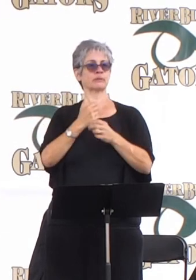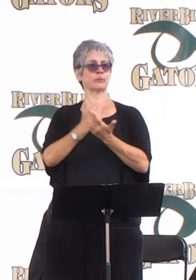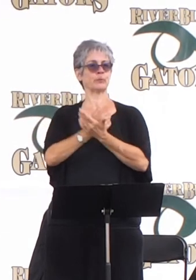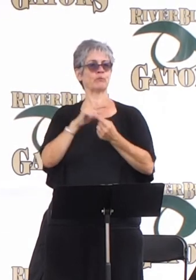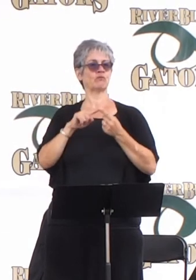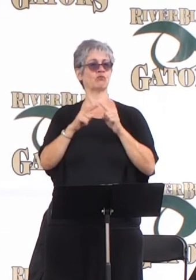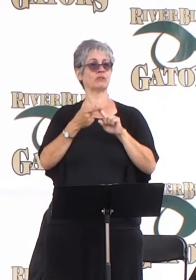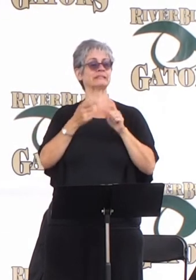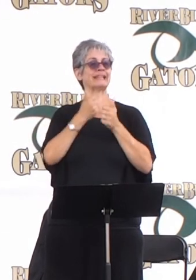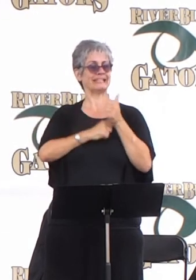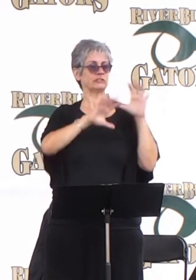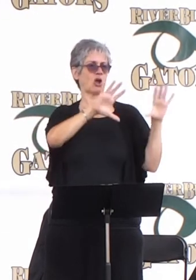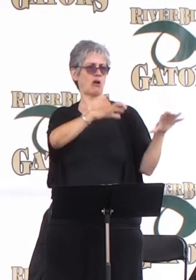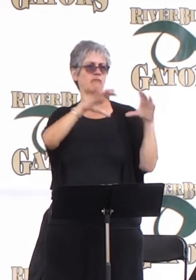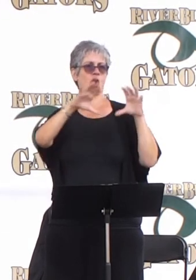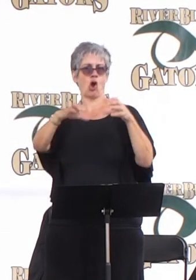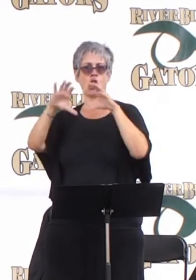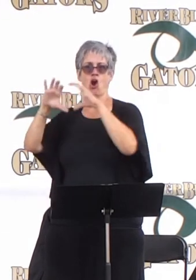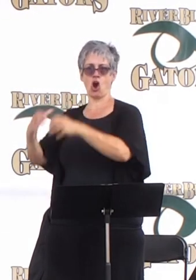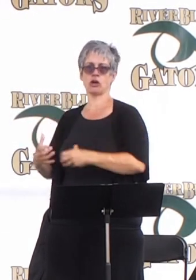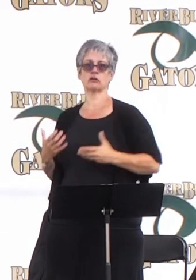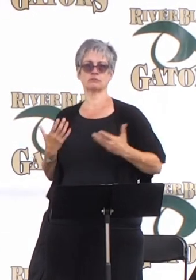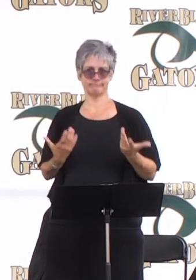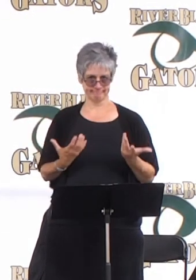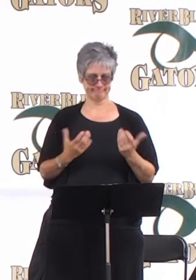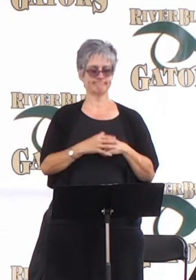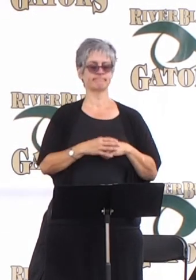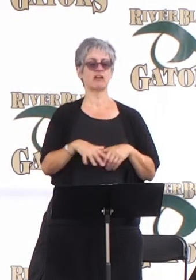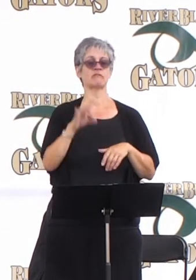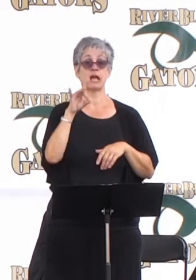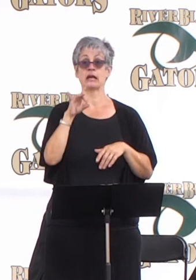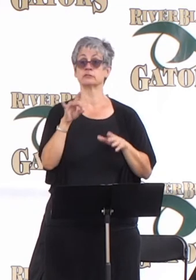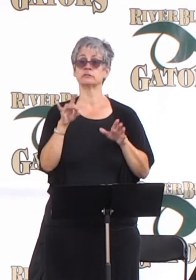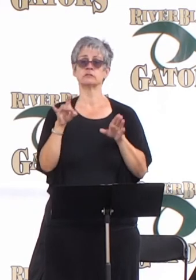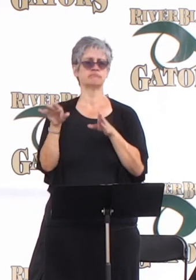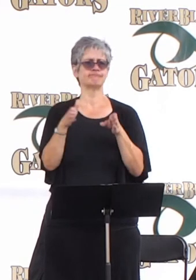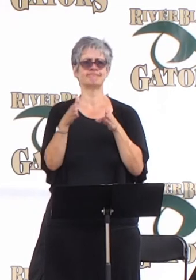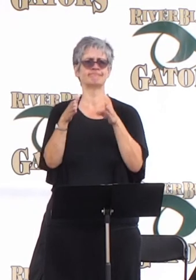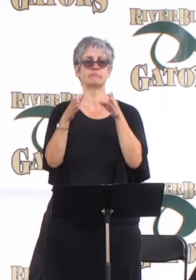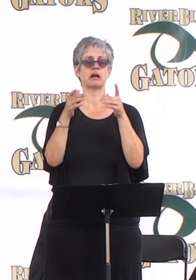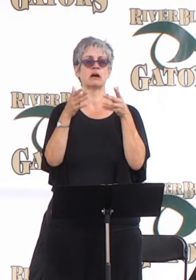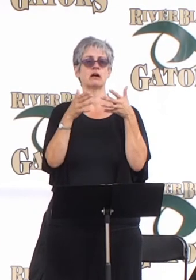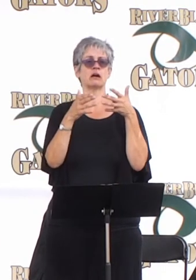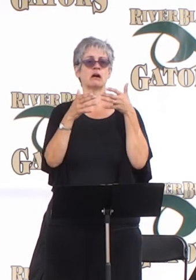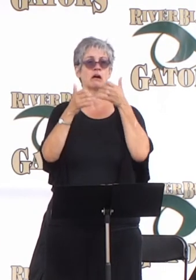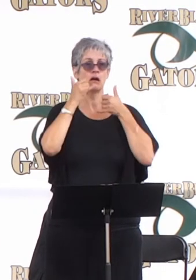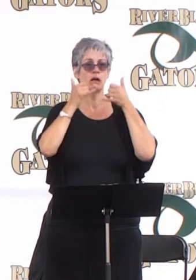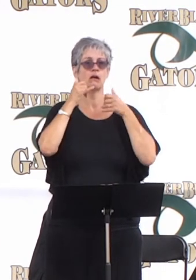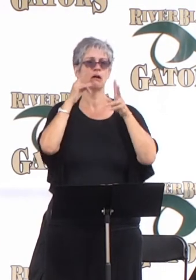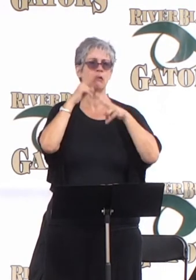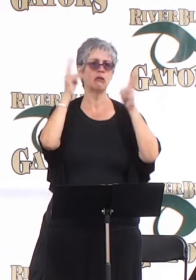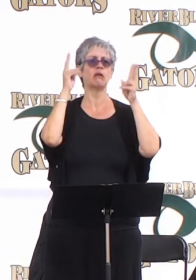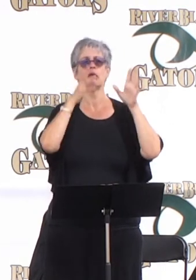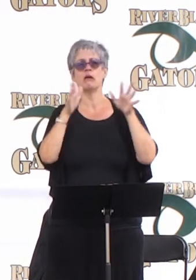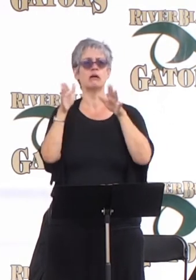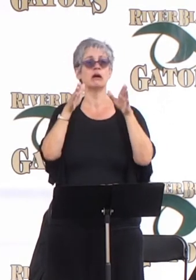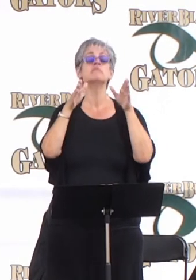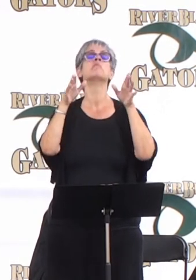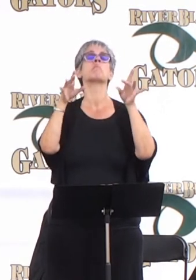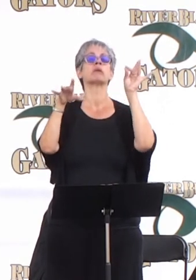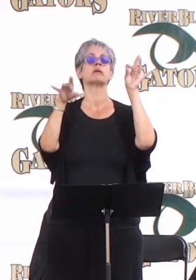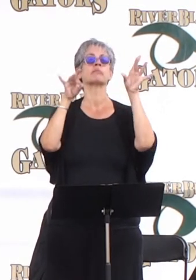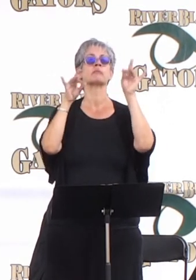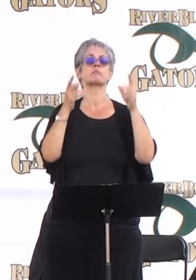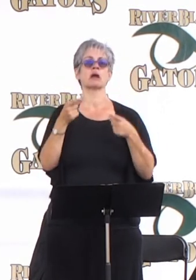cohort. We found our direction, whether it was purposeful or accidental. Before we could take new paths that were